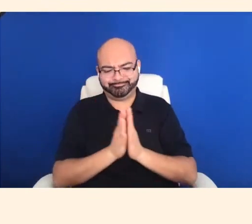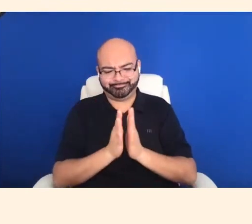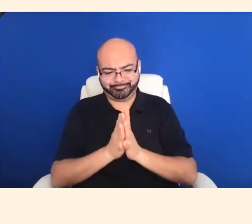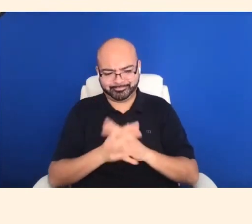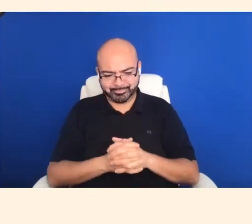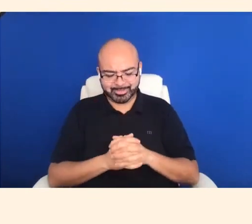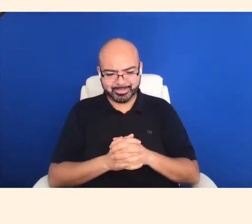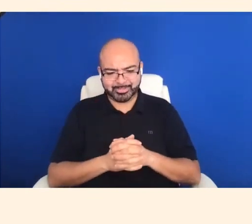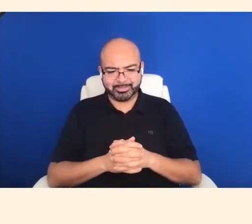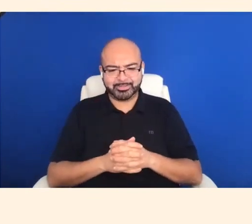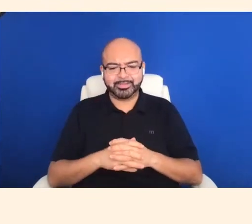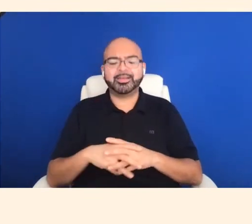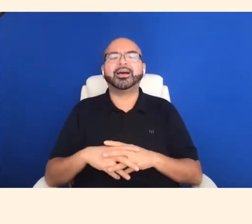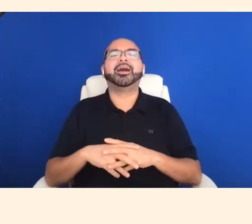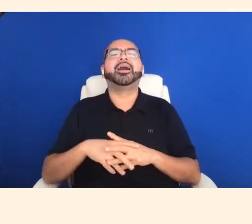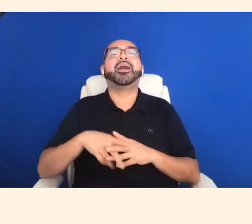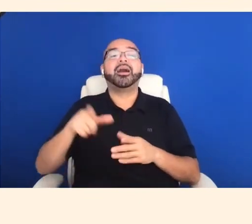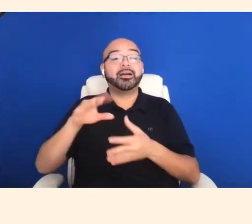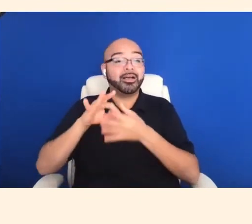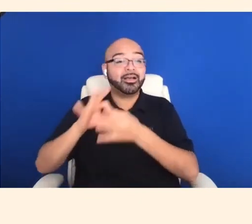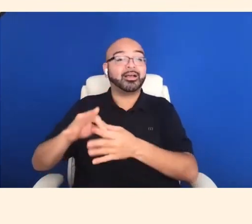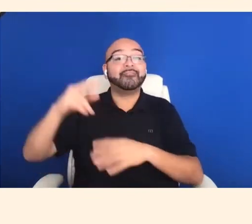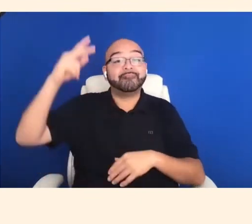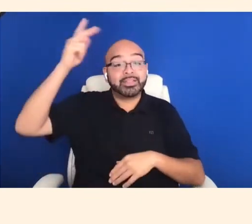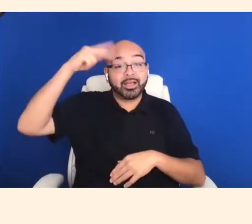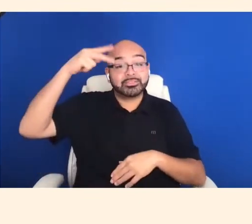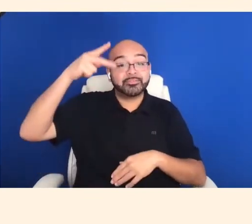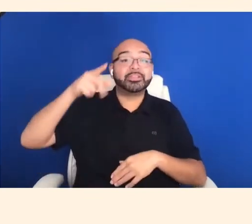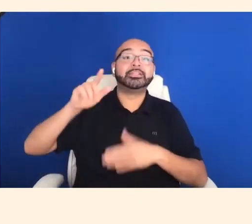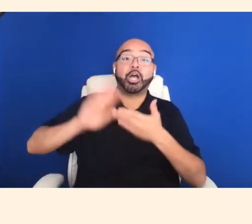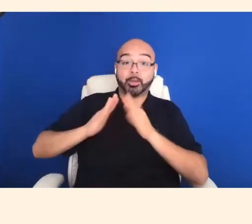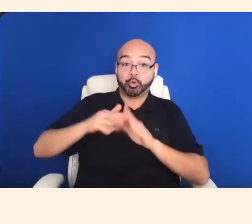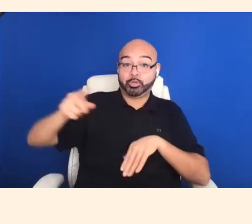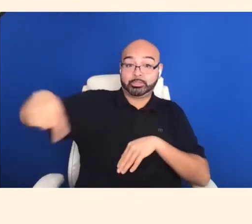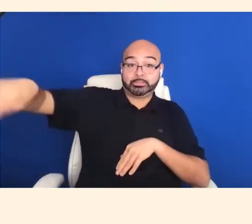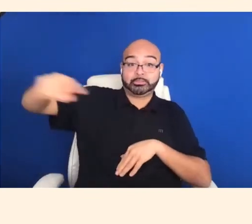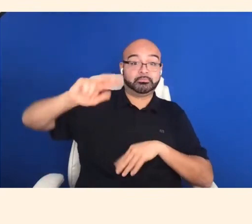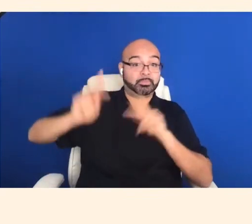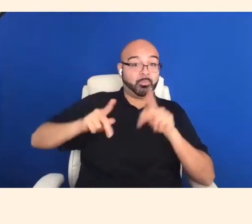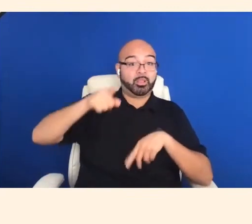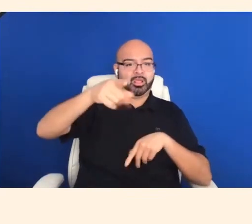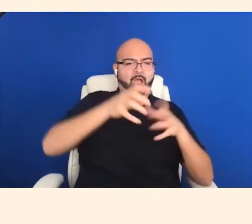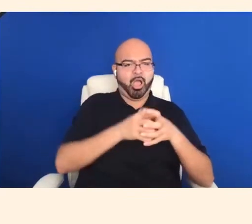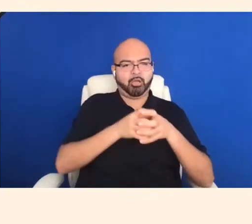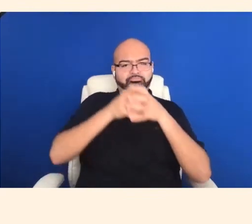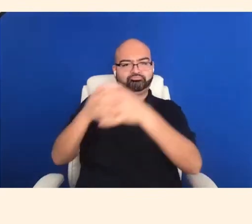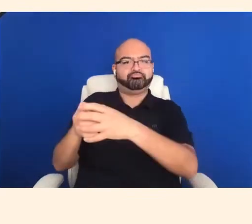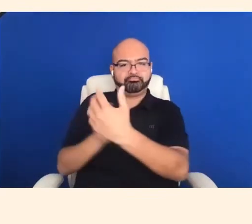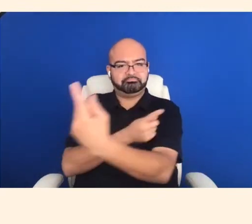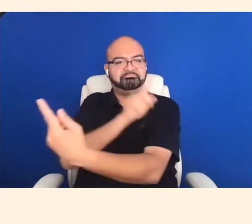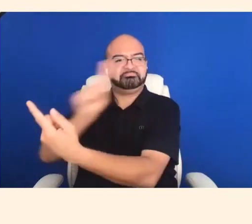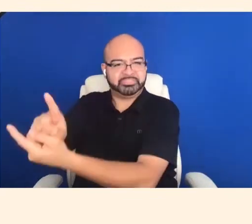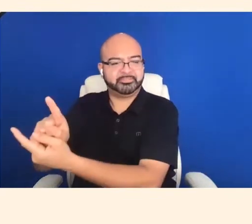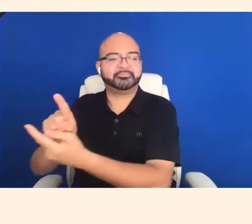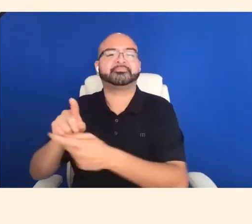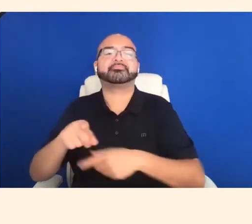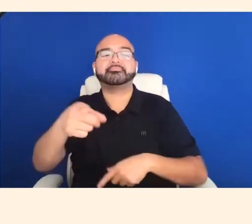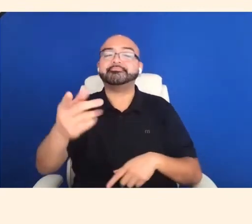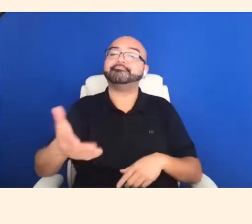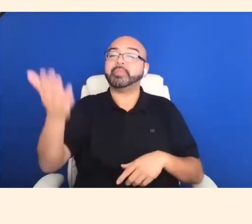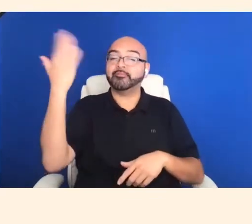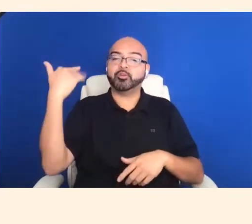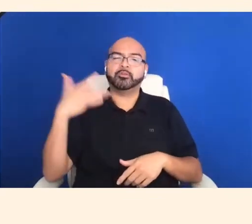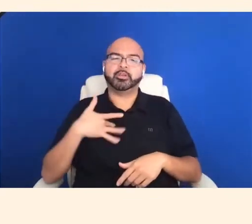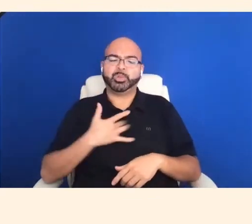the question around the philosophy of meeting people where they are at. And I think what was so powerful that you were talking about earlier